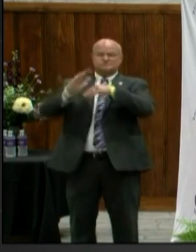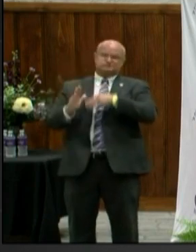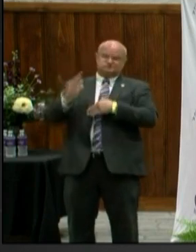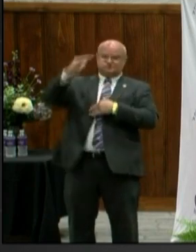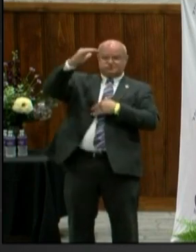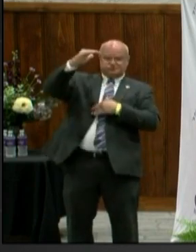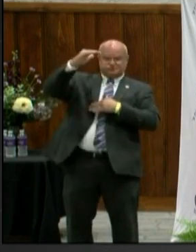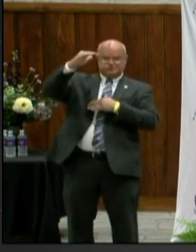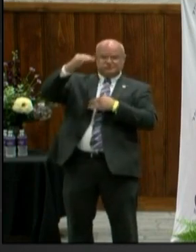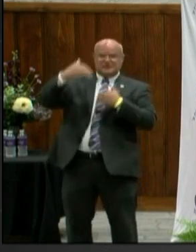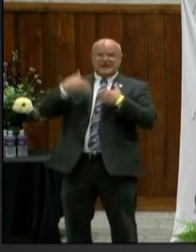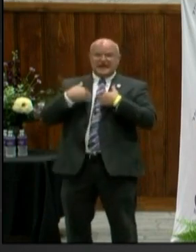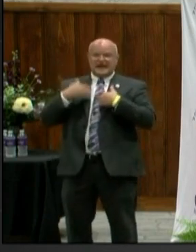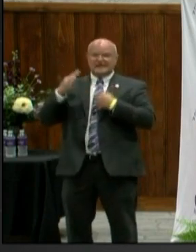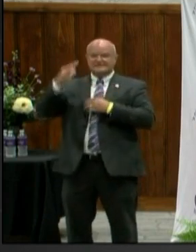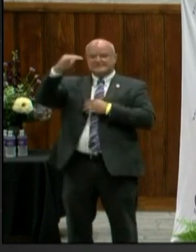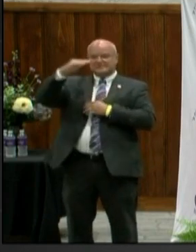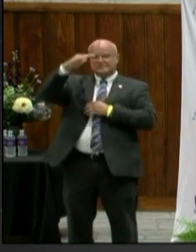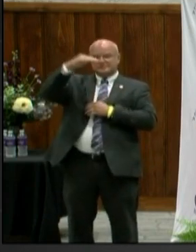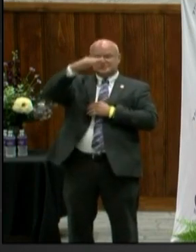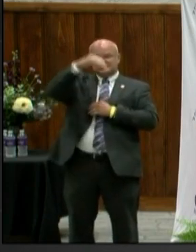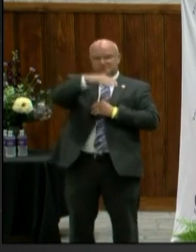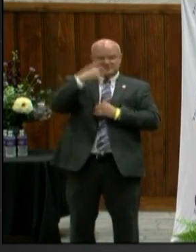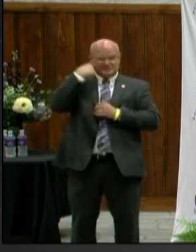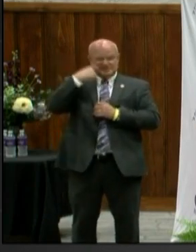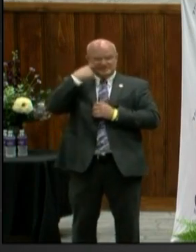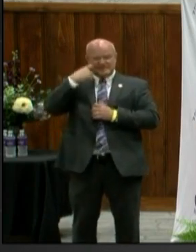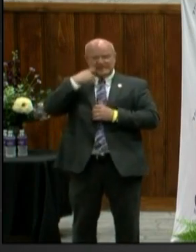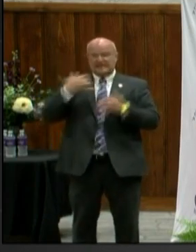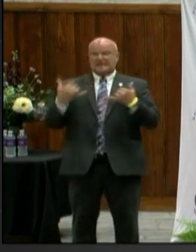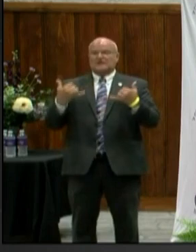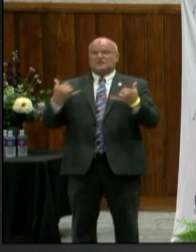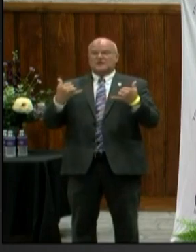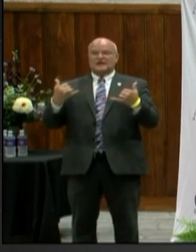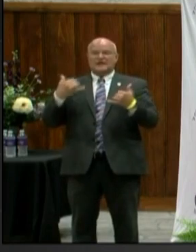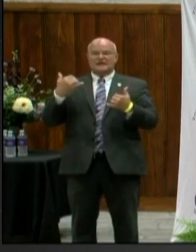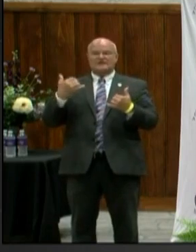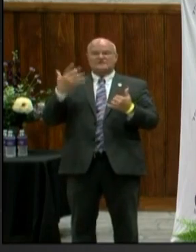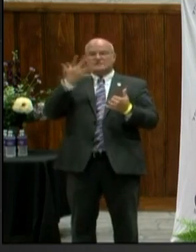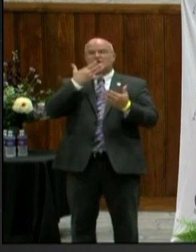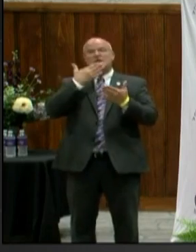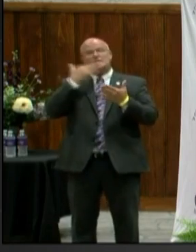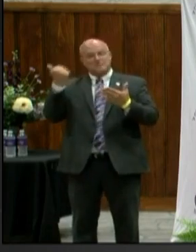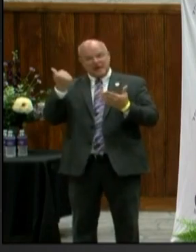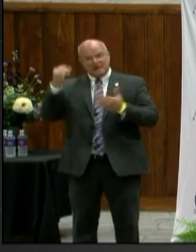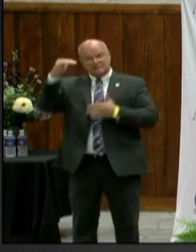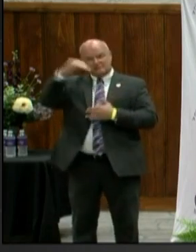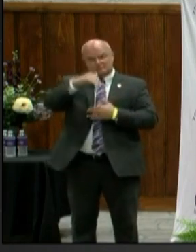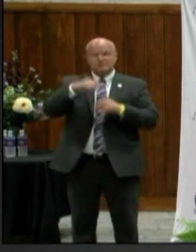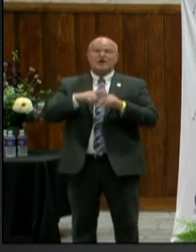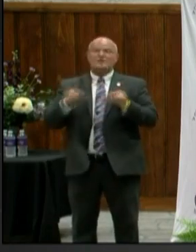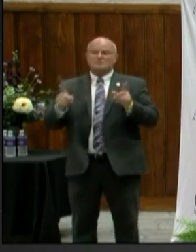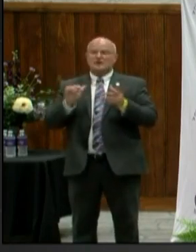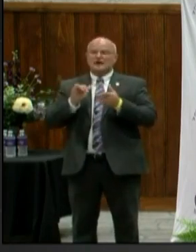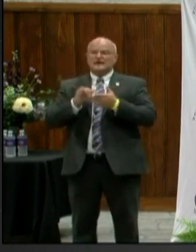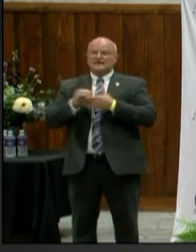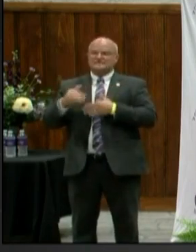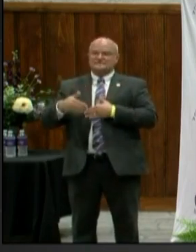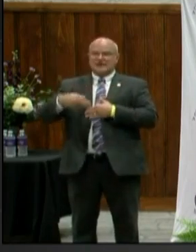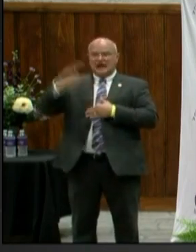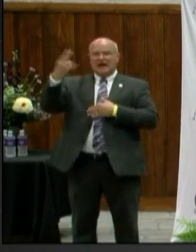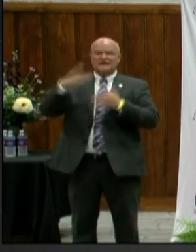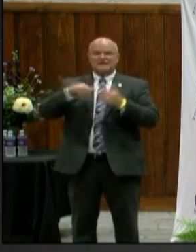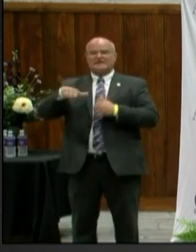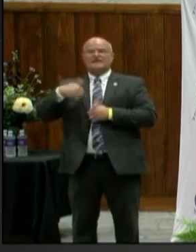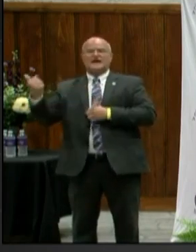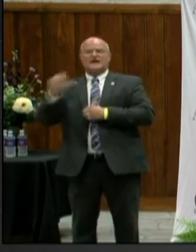peak. They've had a jagged ending, and right now it's looking better there, but you can see that's elevated compared